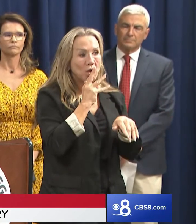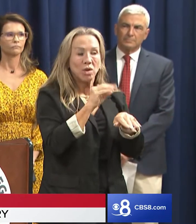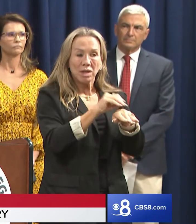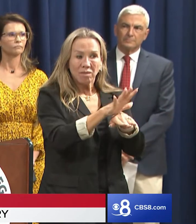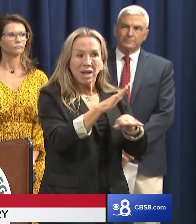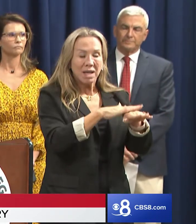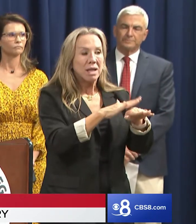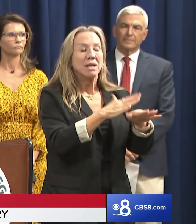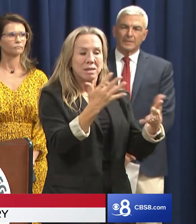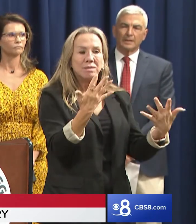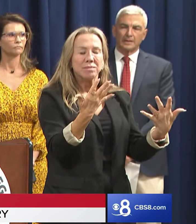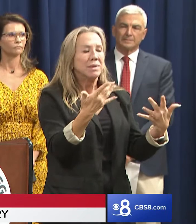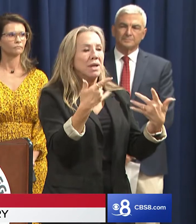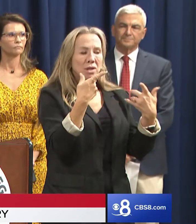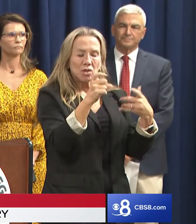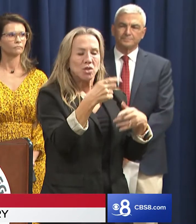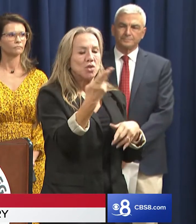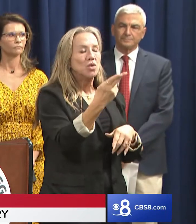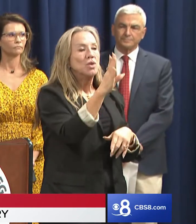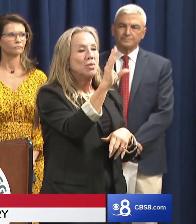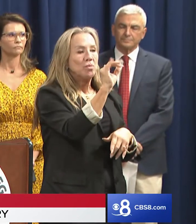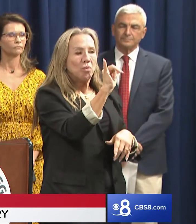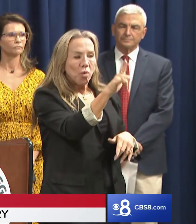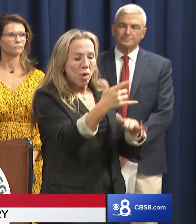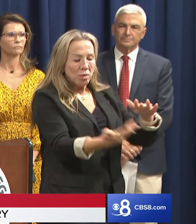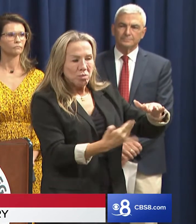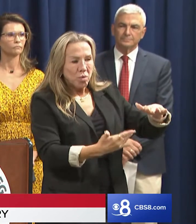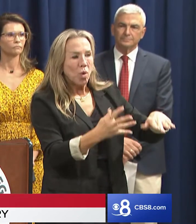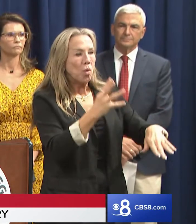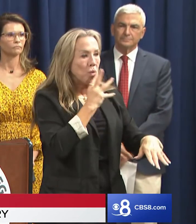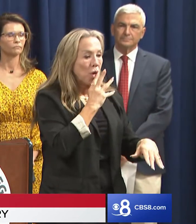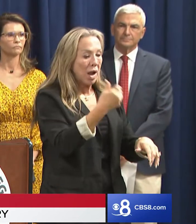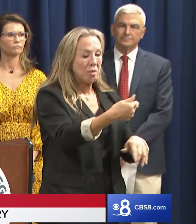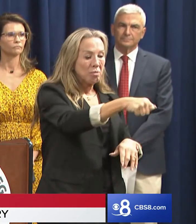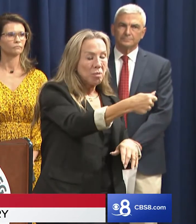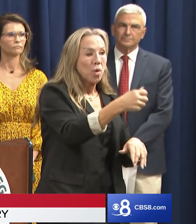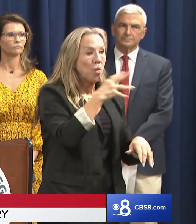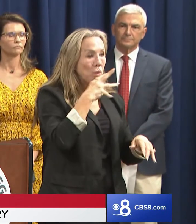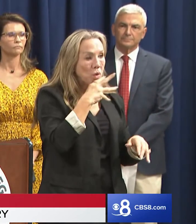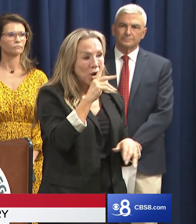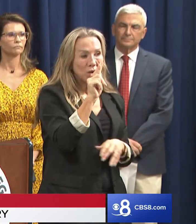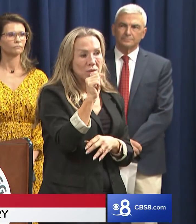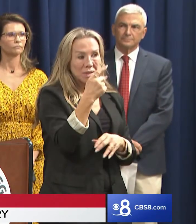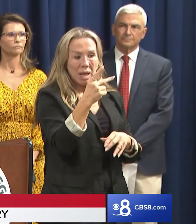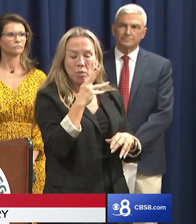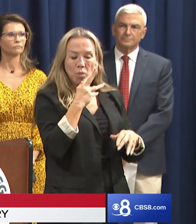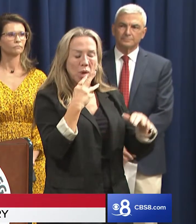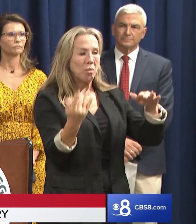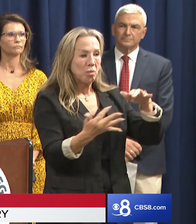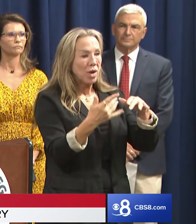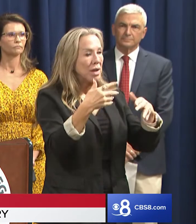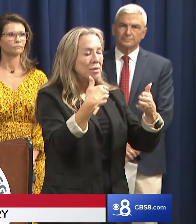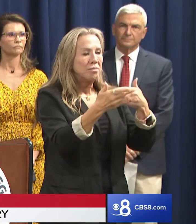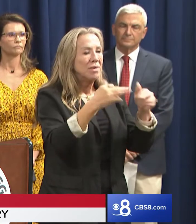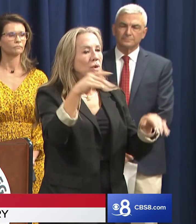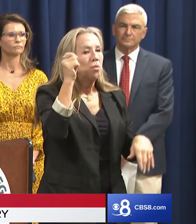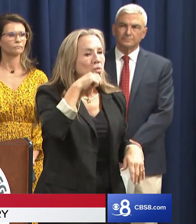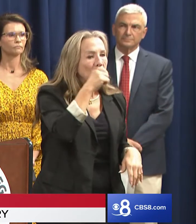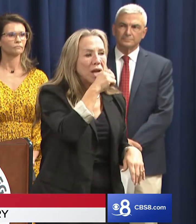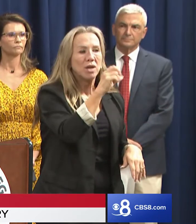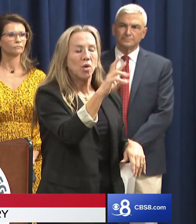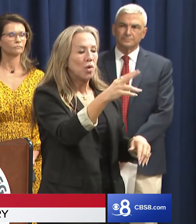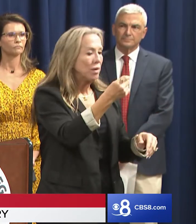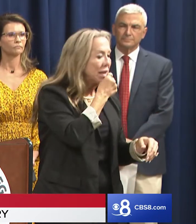use bottled water or boil tap water for drinking, brushing teeth, and to prepare and cook food. When boiling water, make sure you bring it to a